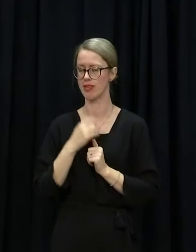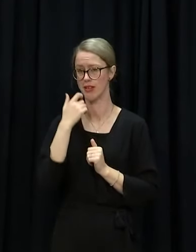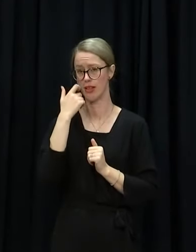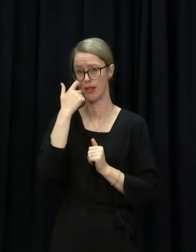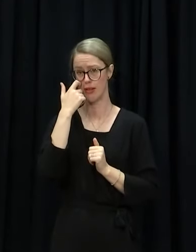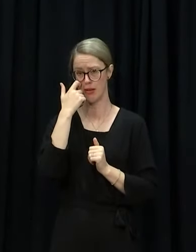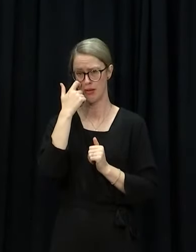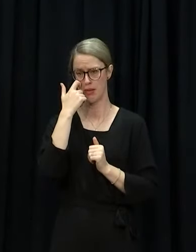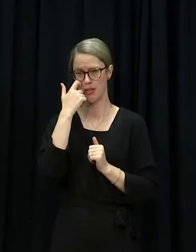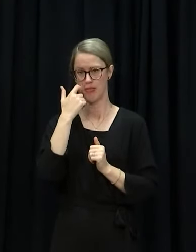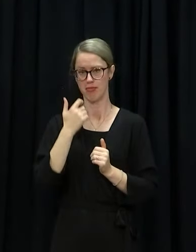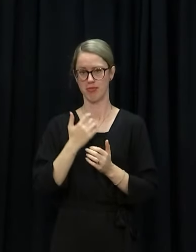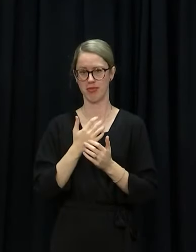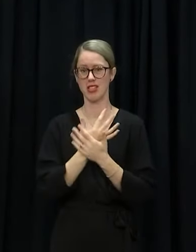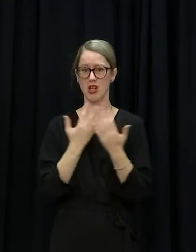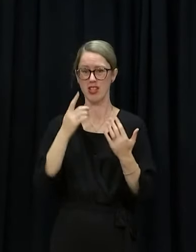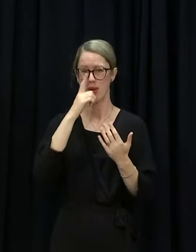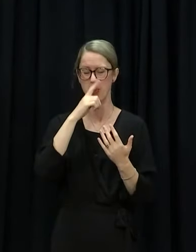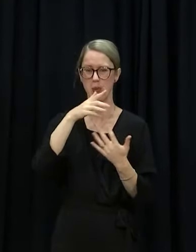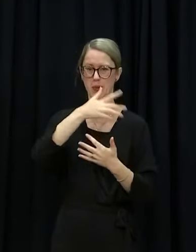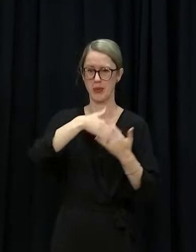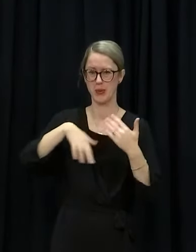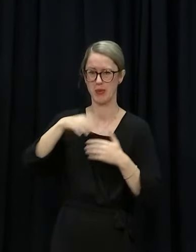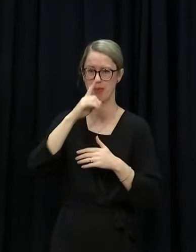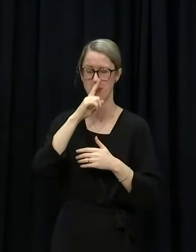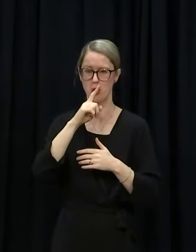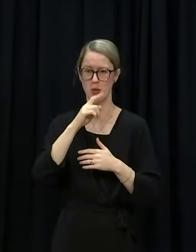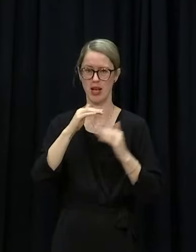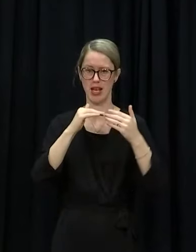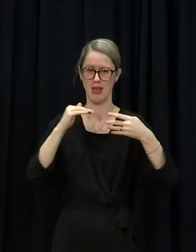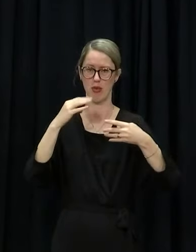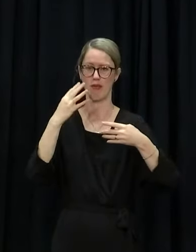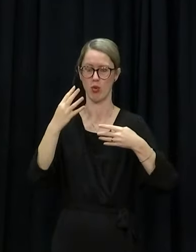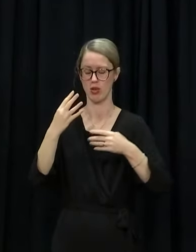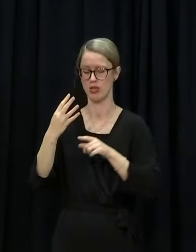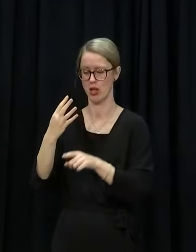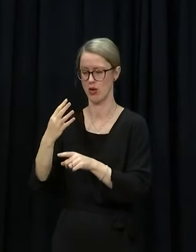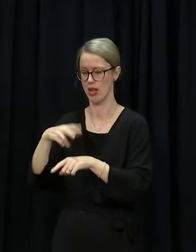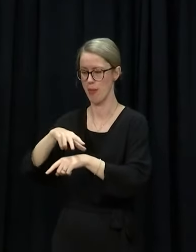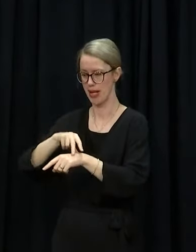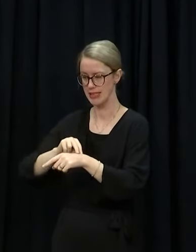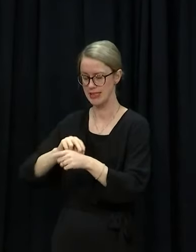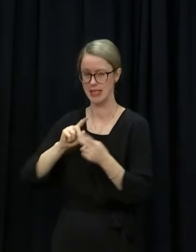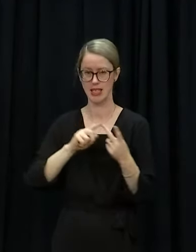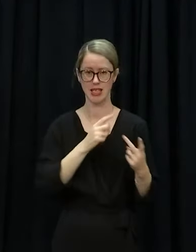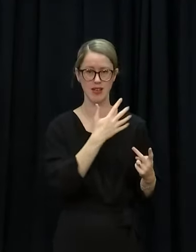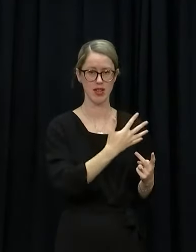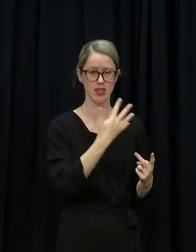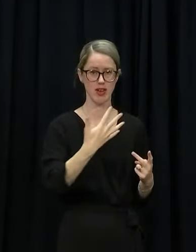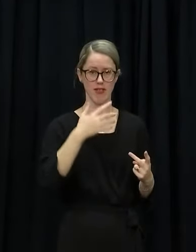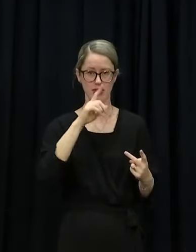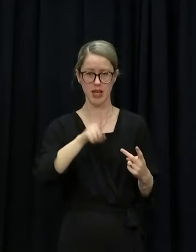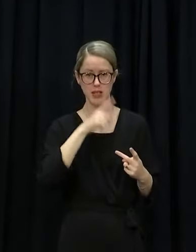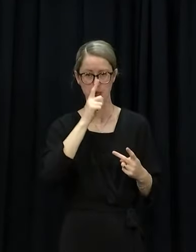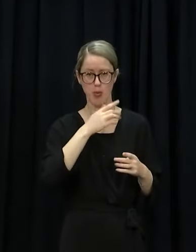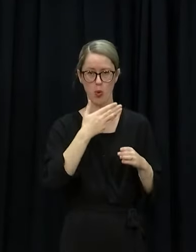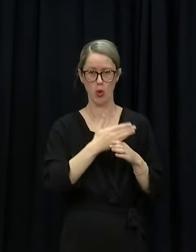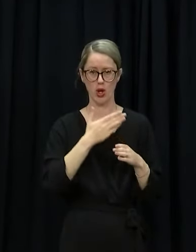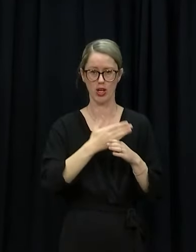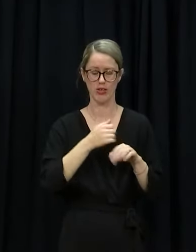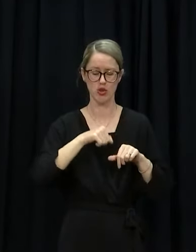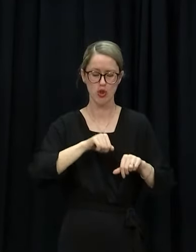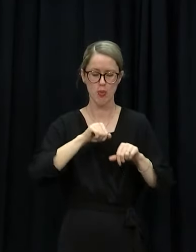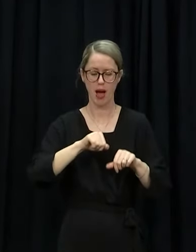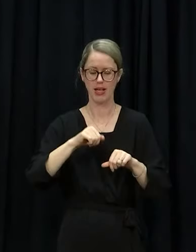coming into contact with others during level 4. So 40% of the police will work on the rest, 55,000 potentially people who work across supply chains for